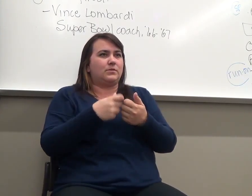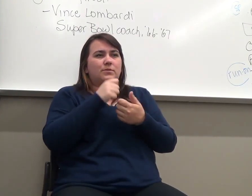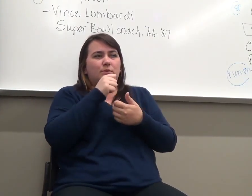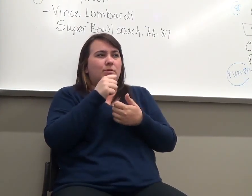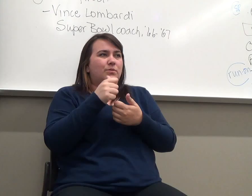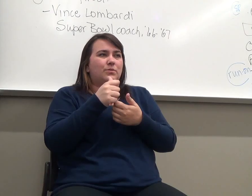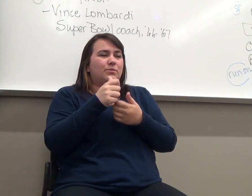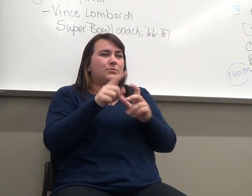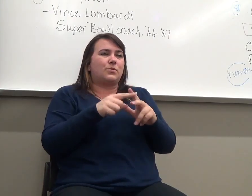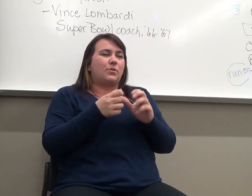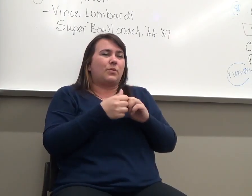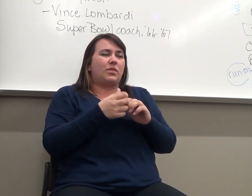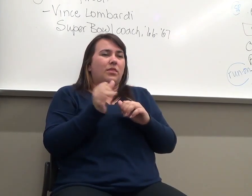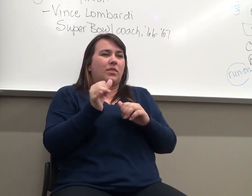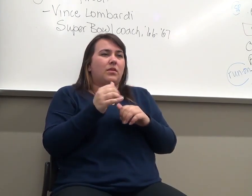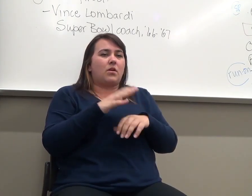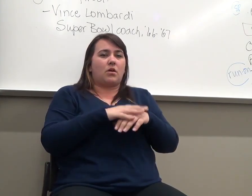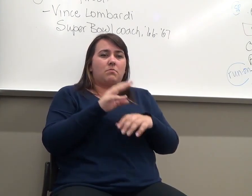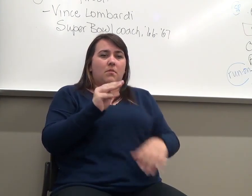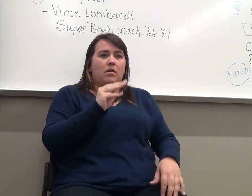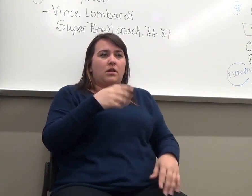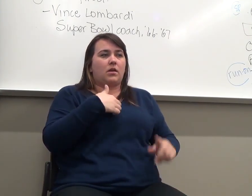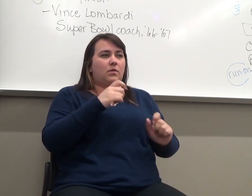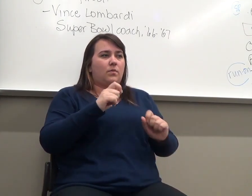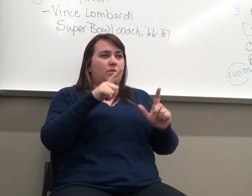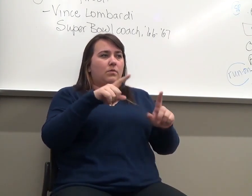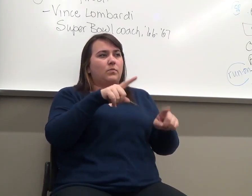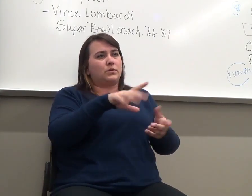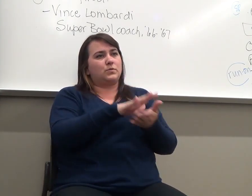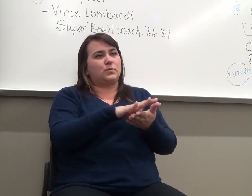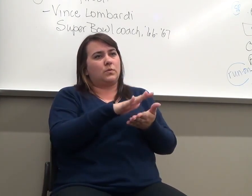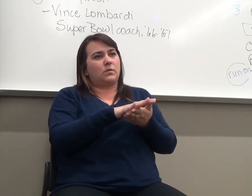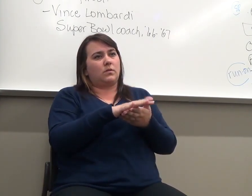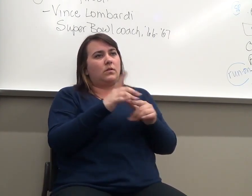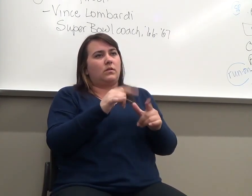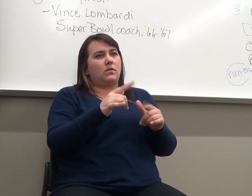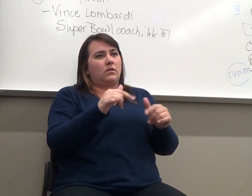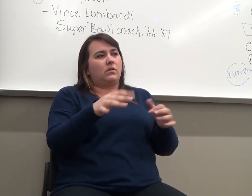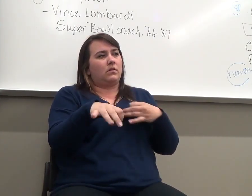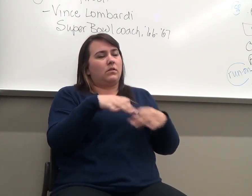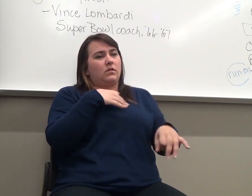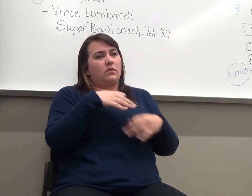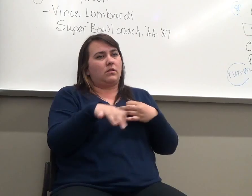Okay, my neighbor's house was not as safe and calm as it appeared.